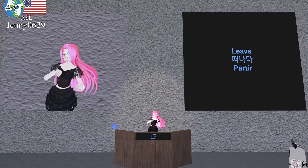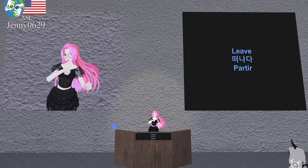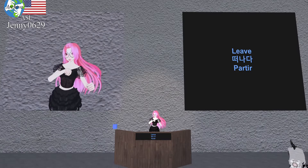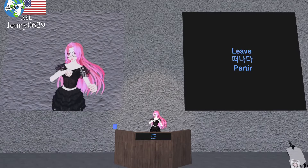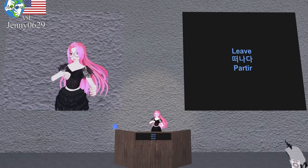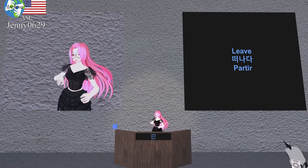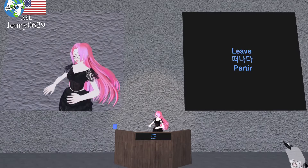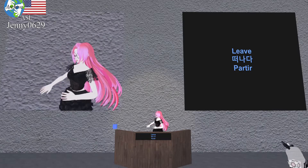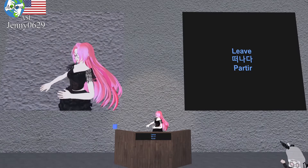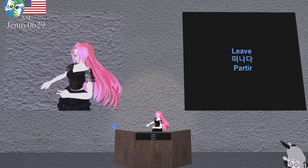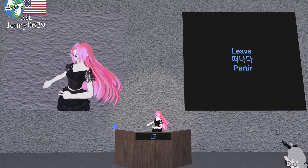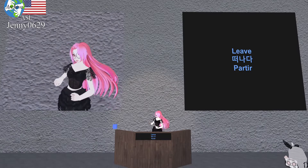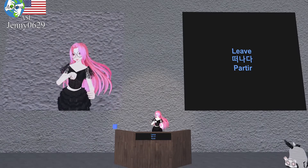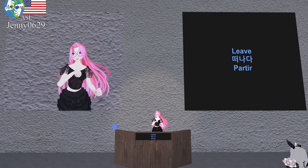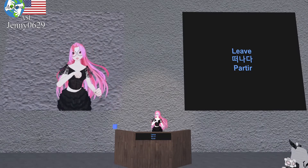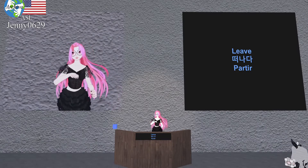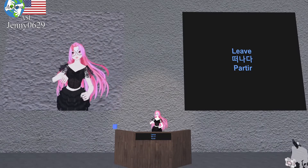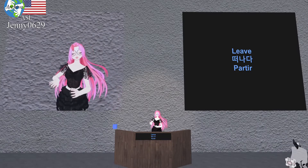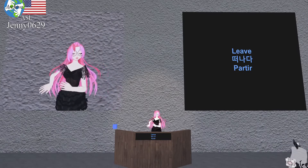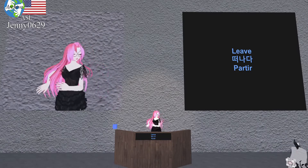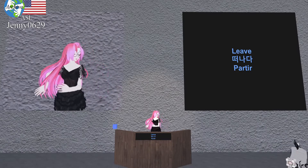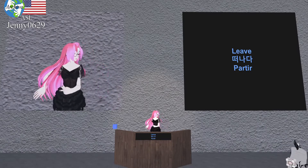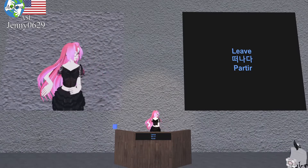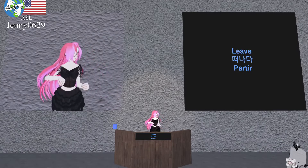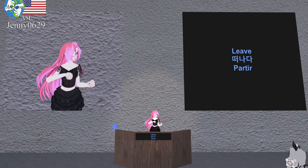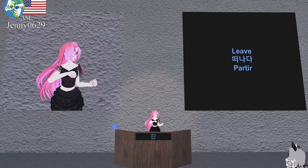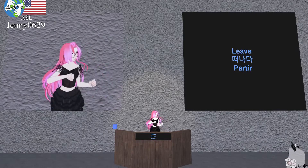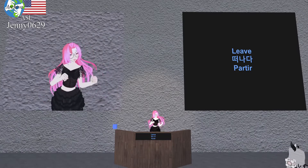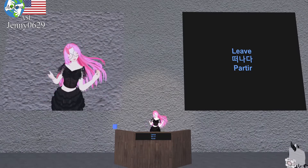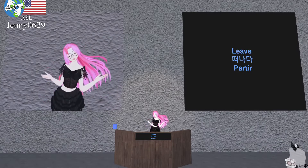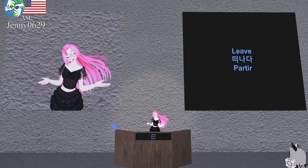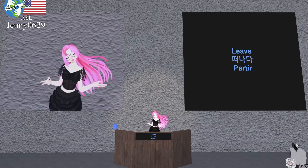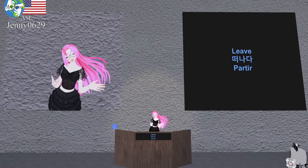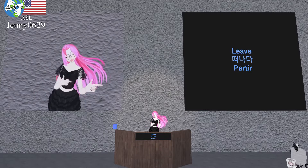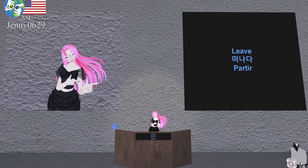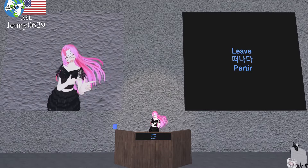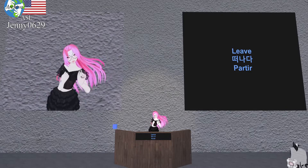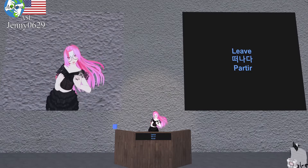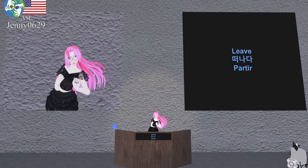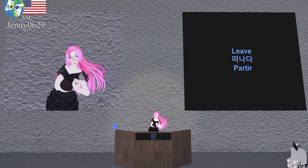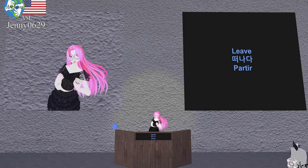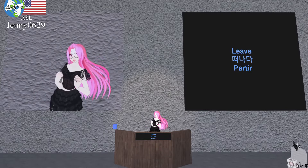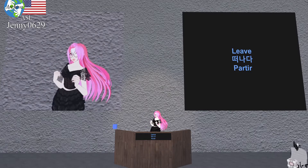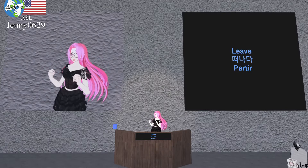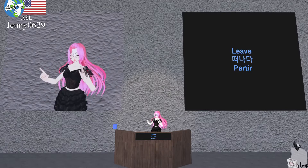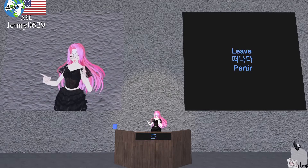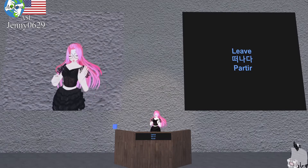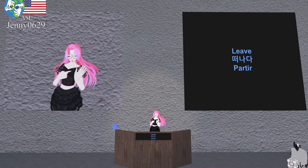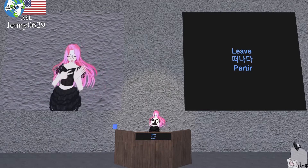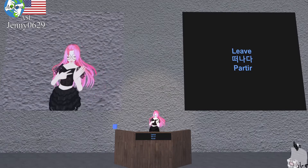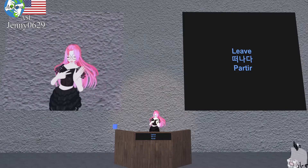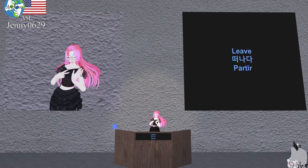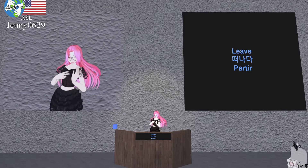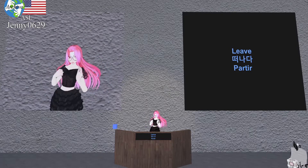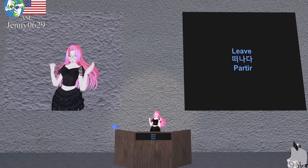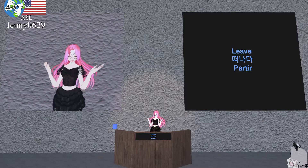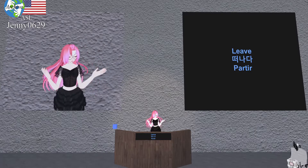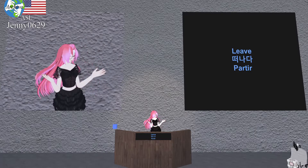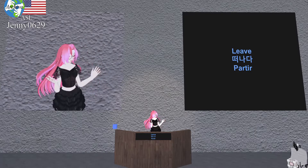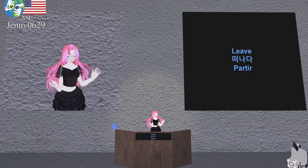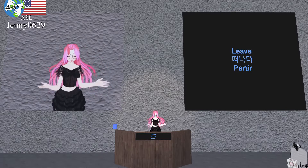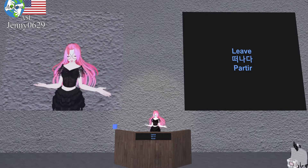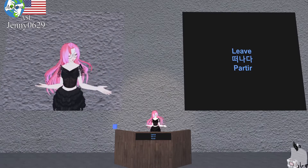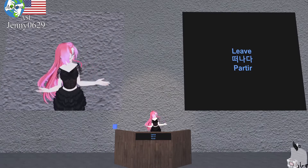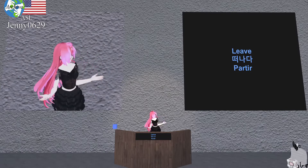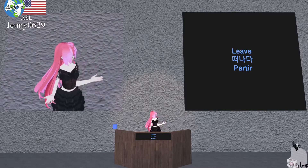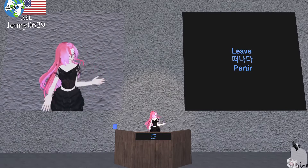and get out of here. Right? So, but if you're talking about quickly leaving, maybe somebody joined and then they just